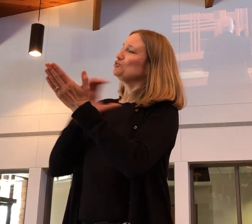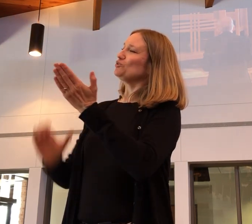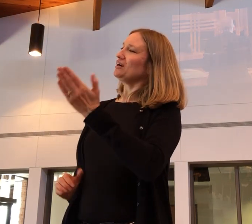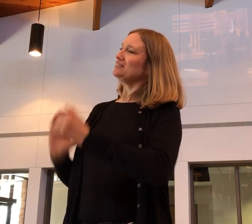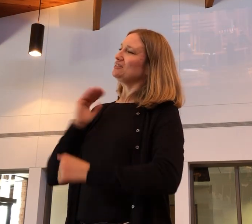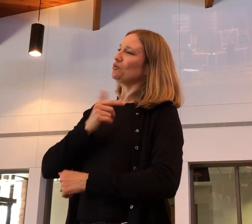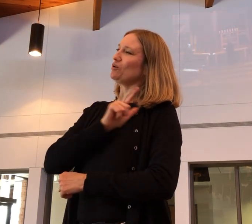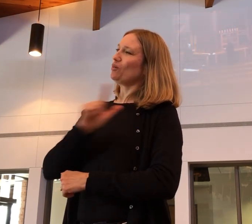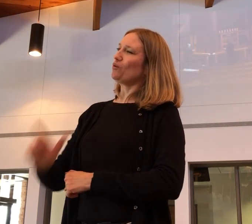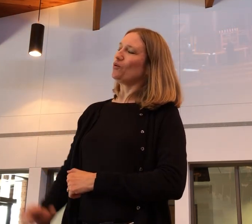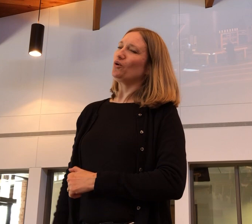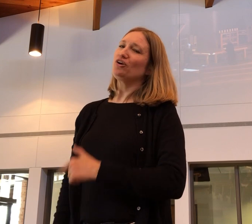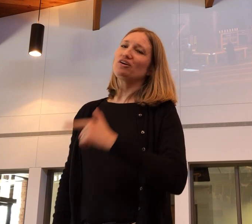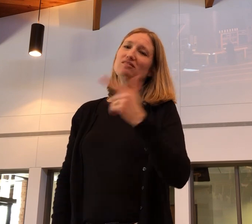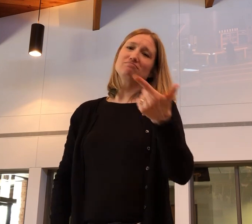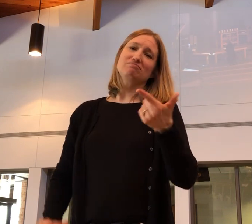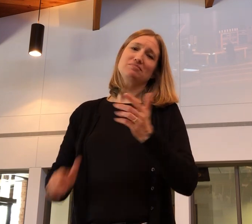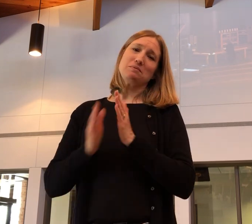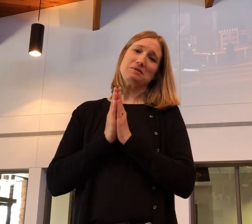Lord. Amen.